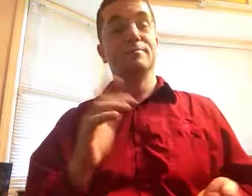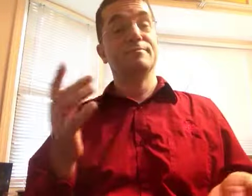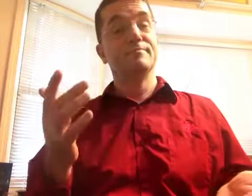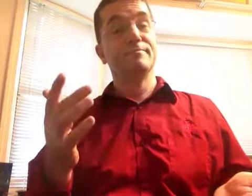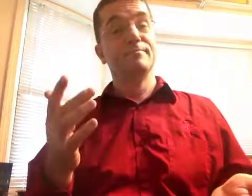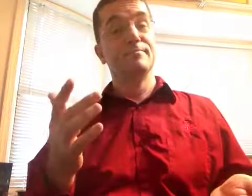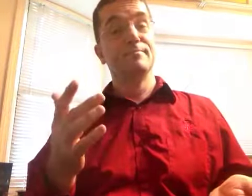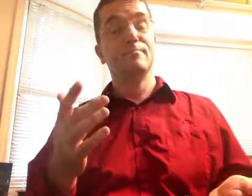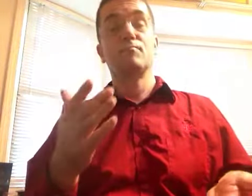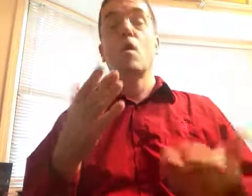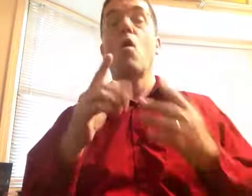Open phones at